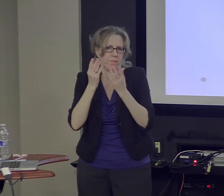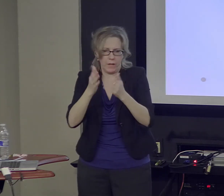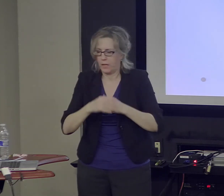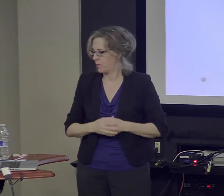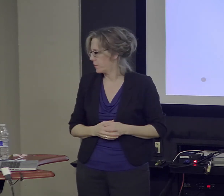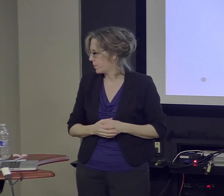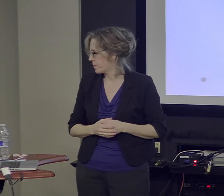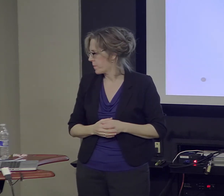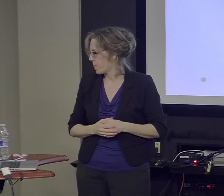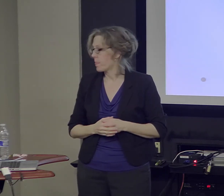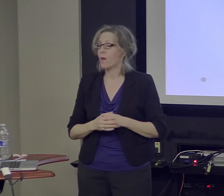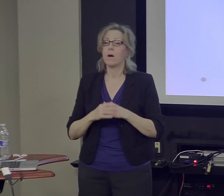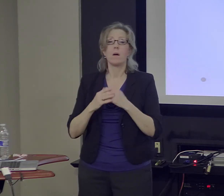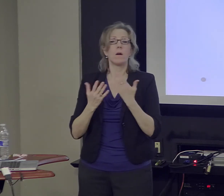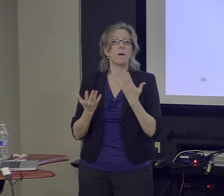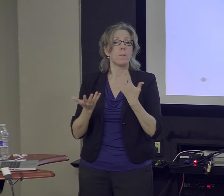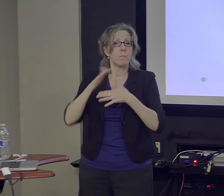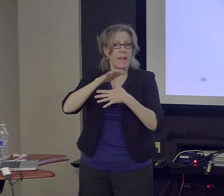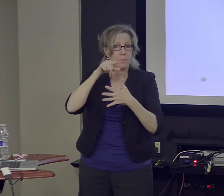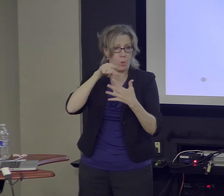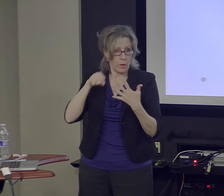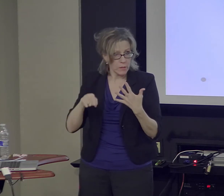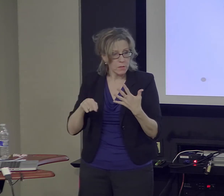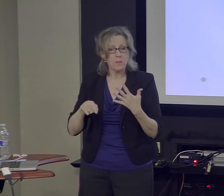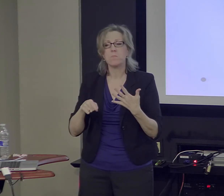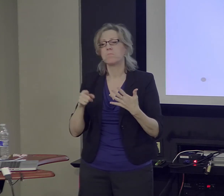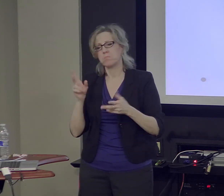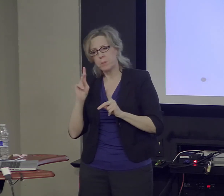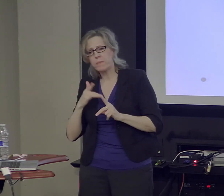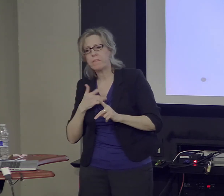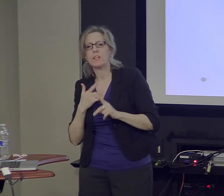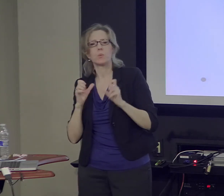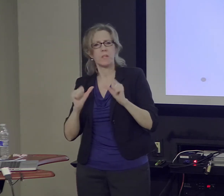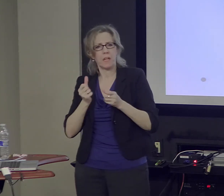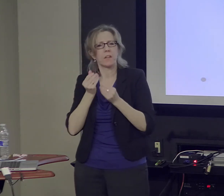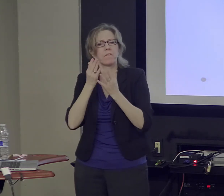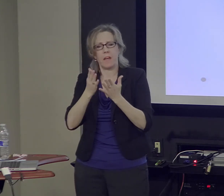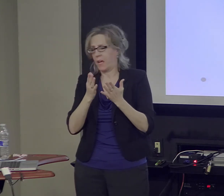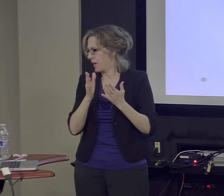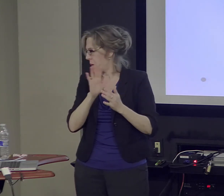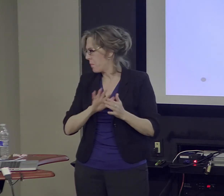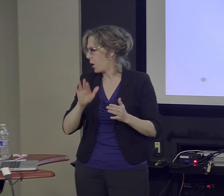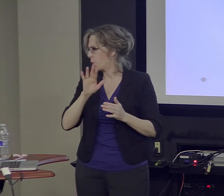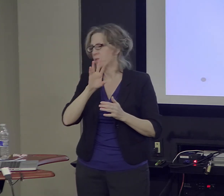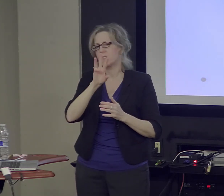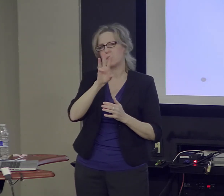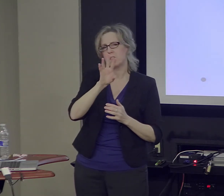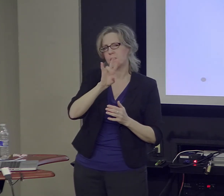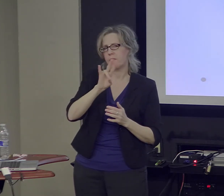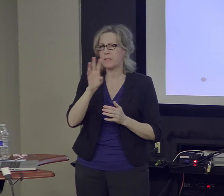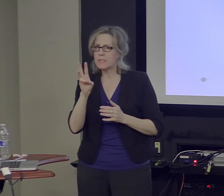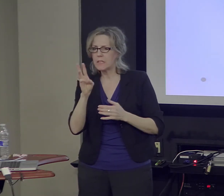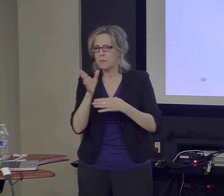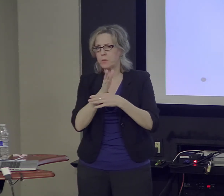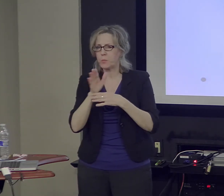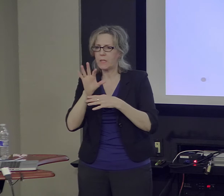I'm sorry, main points were understood 76 to 90% of the time. General topics were